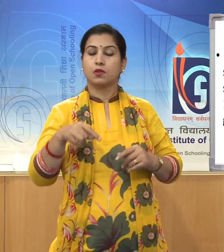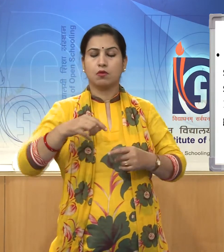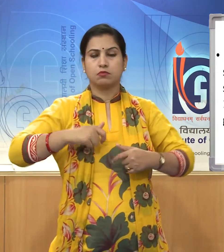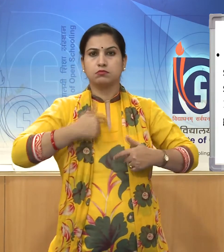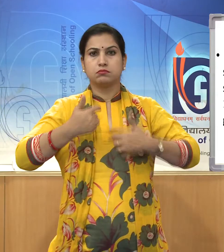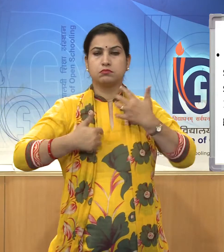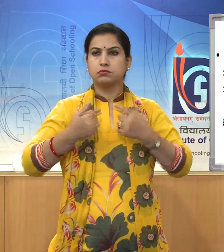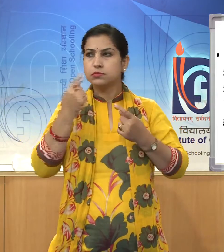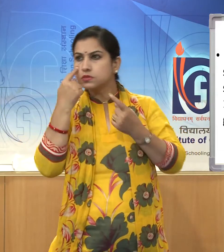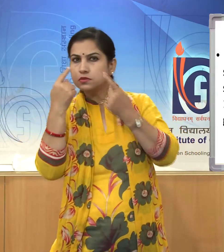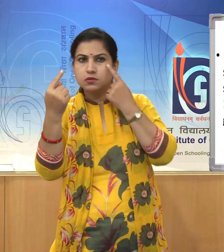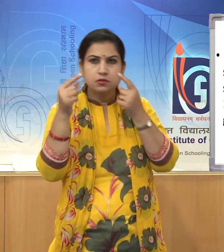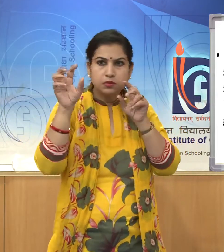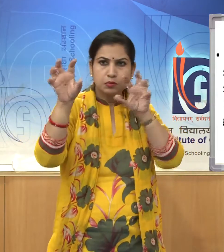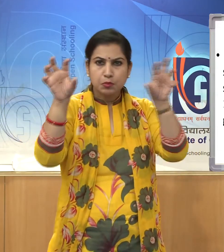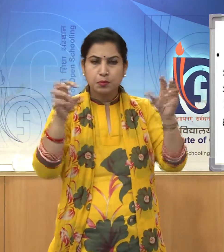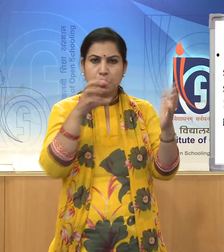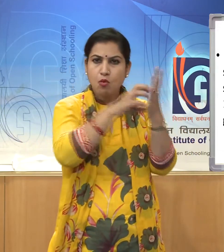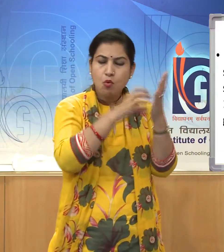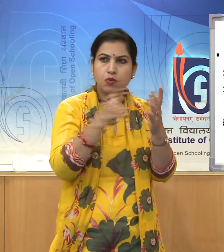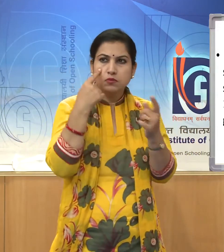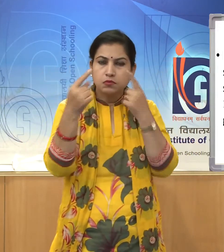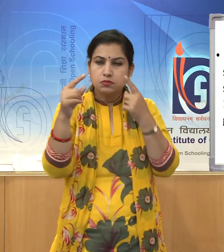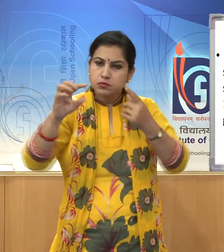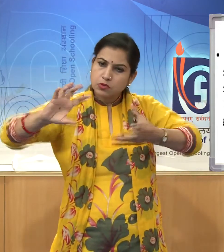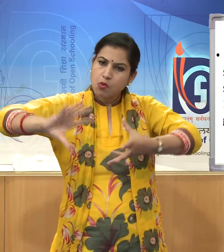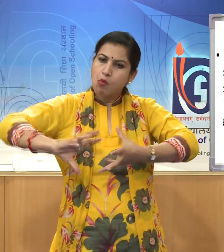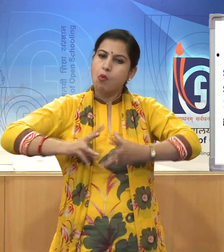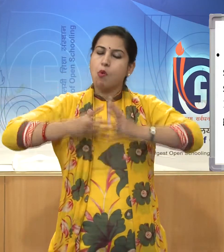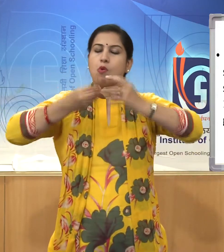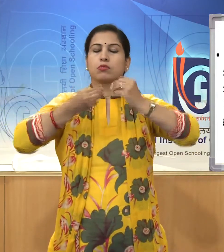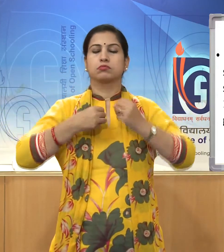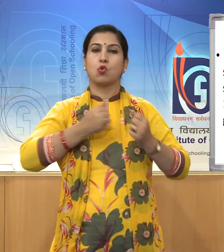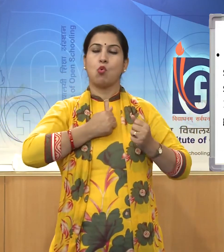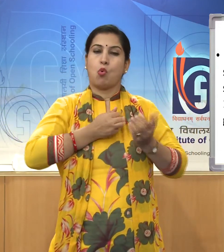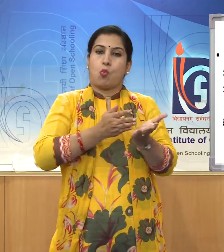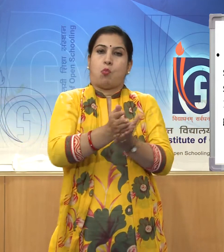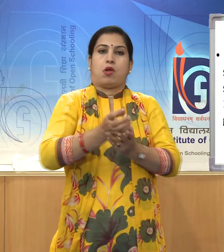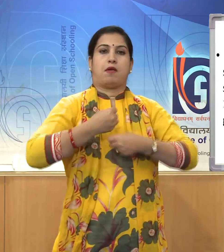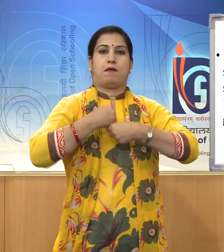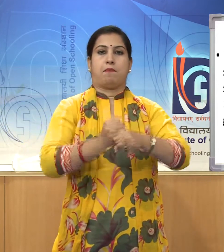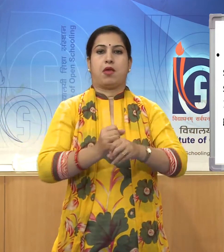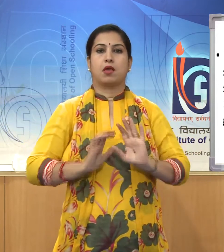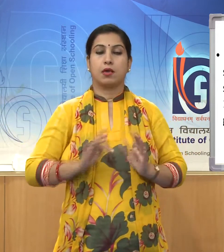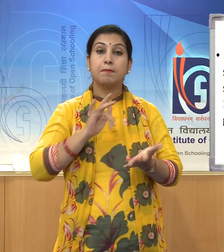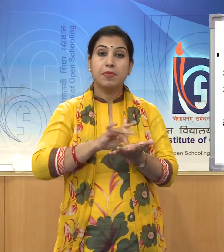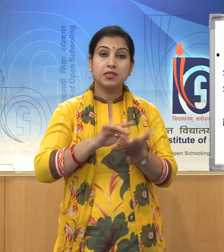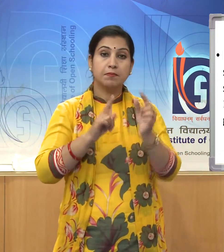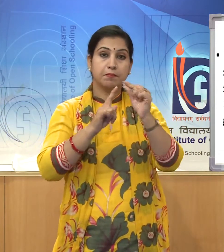He was highly influenced by symbolism. He developed his own style